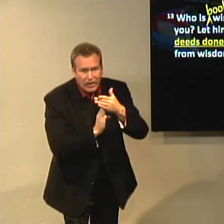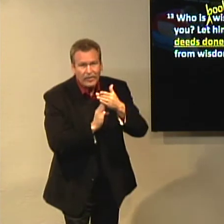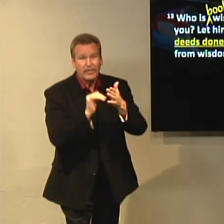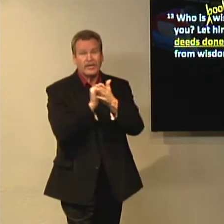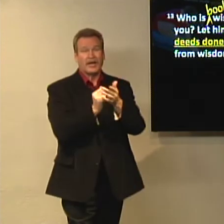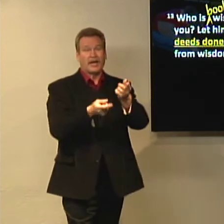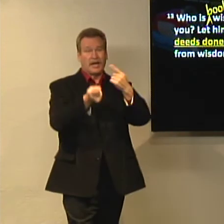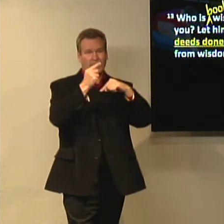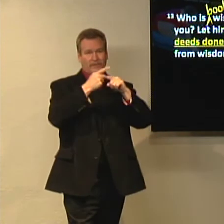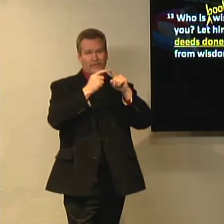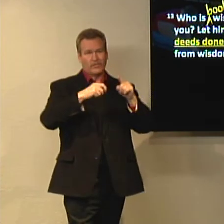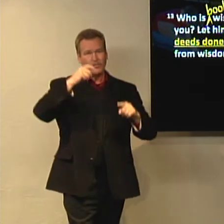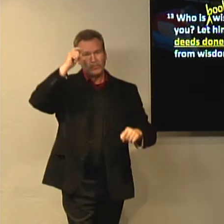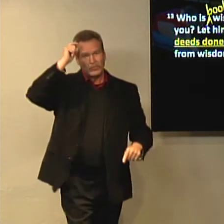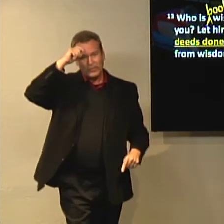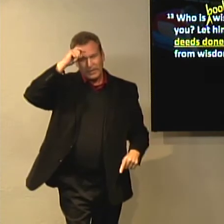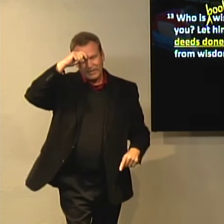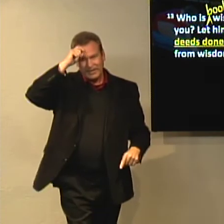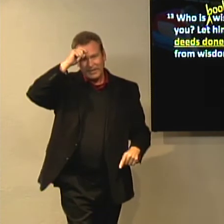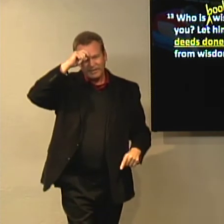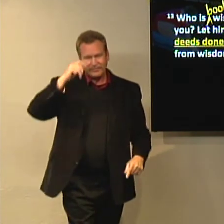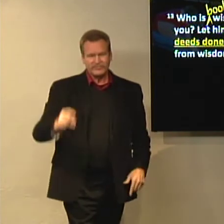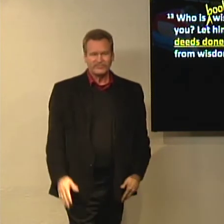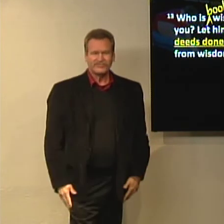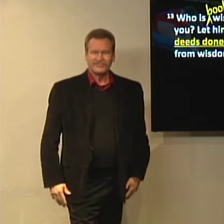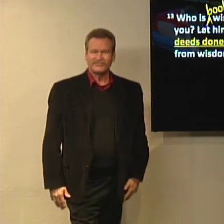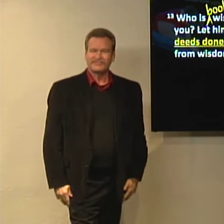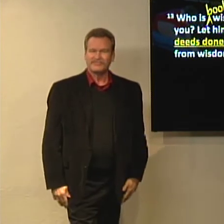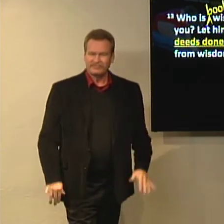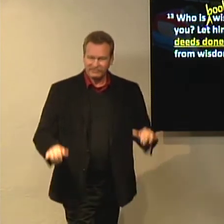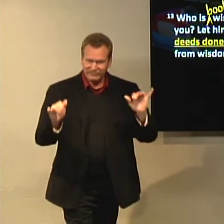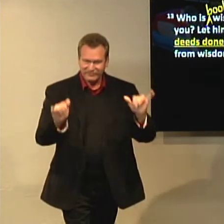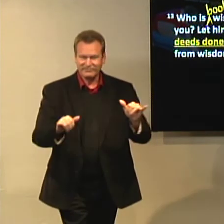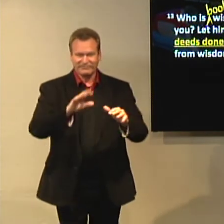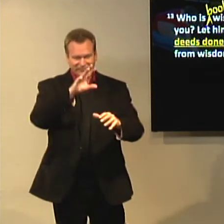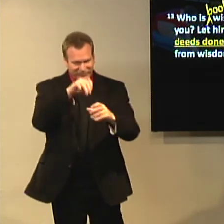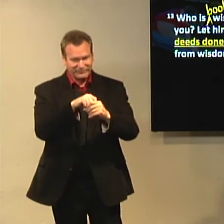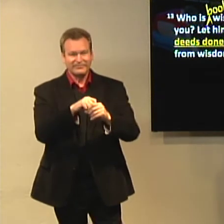his good life, by his deeds done in humility that comes from wisdom."